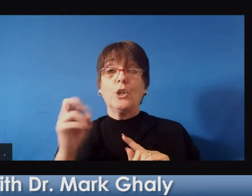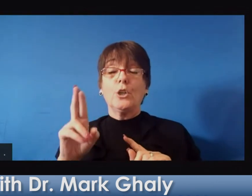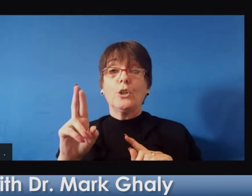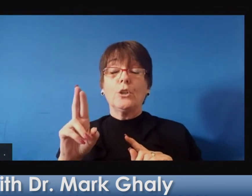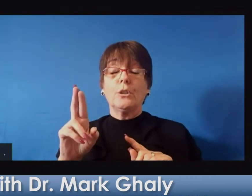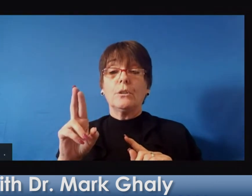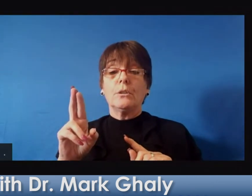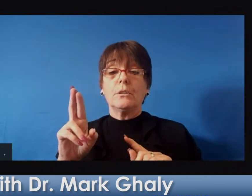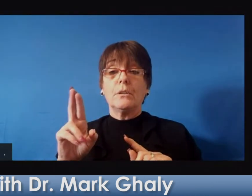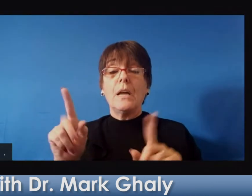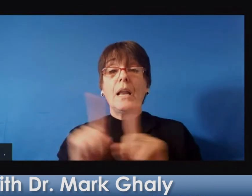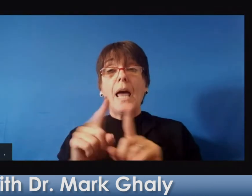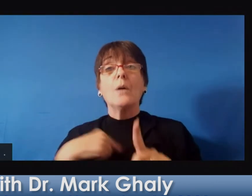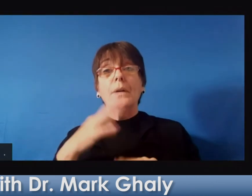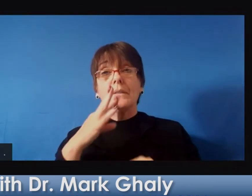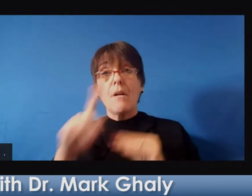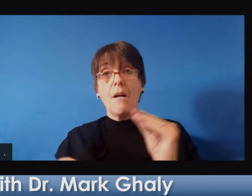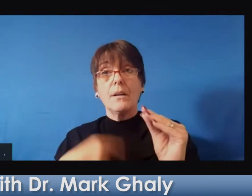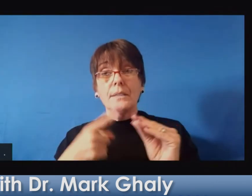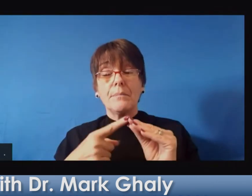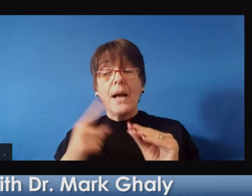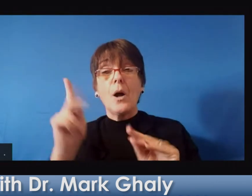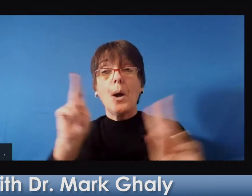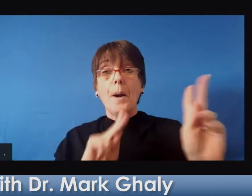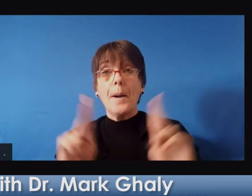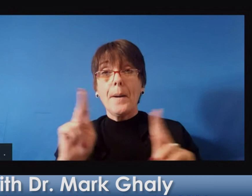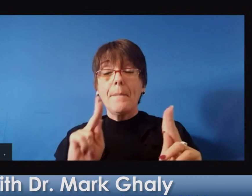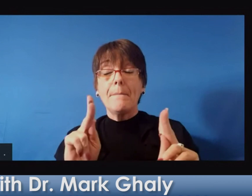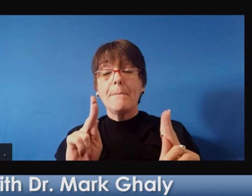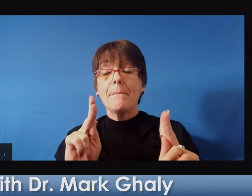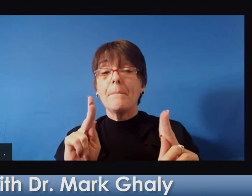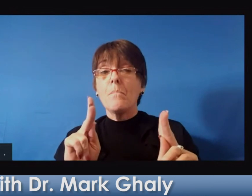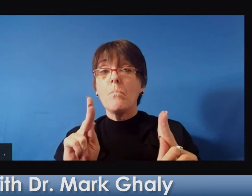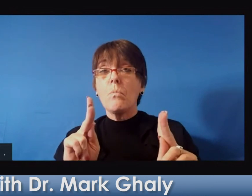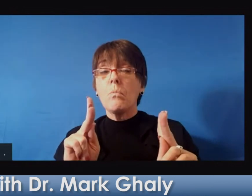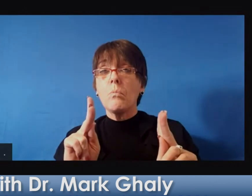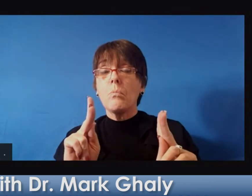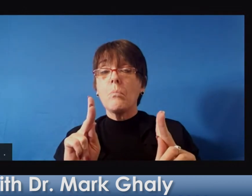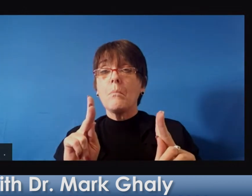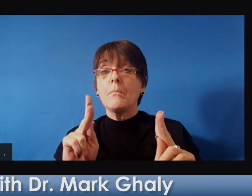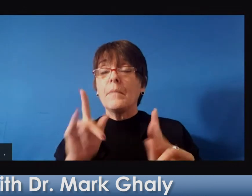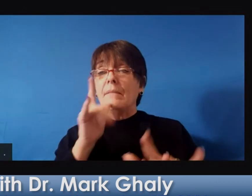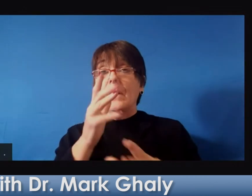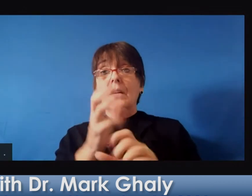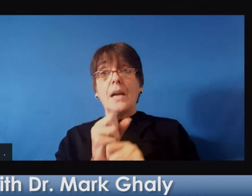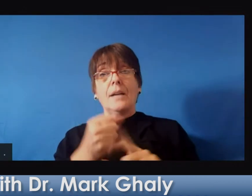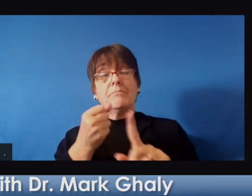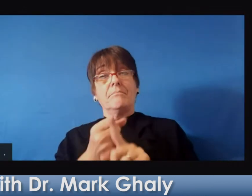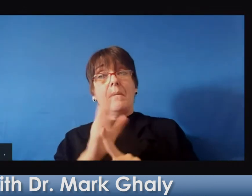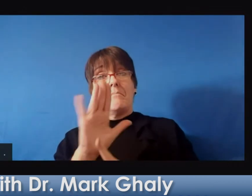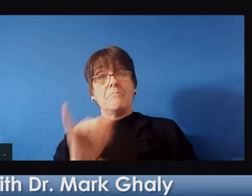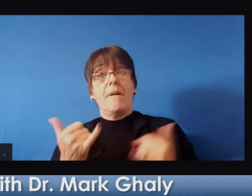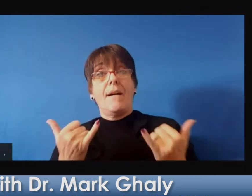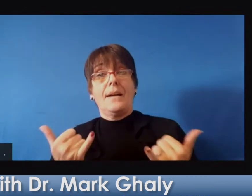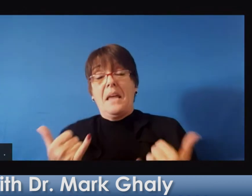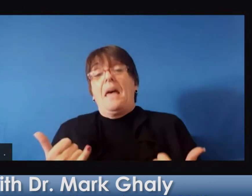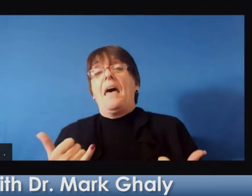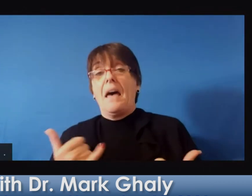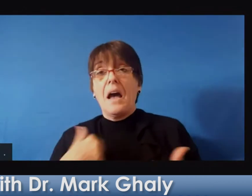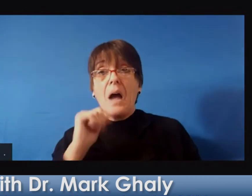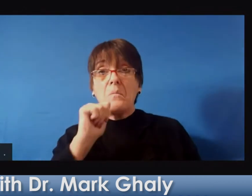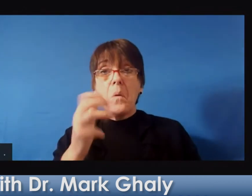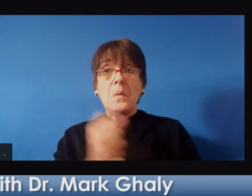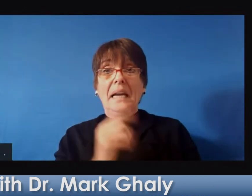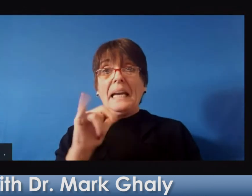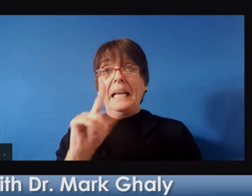I like we talked about, I think people have kind of a false sense of security that if they haven't gotten it by now, you know, they're not going to. And